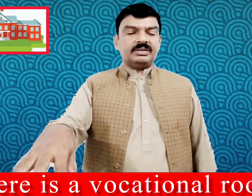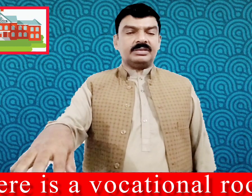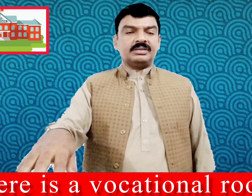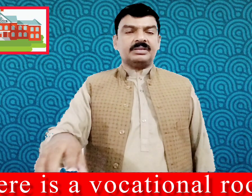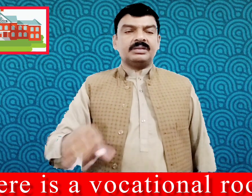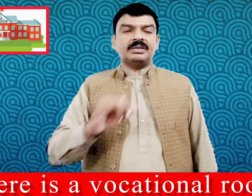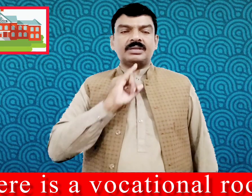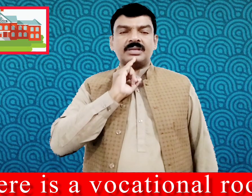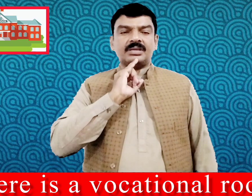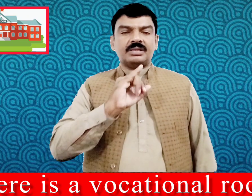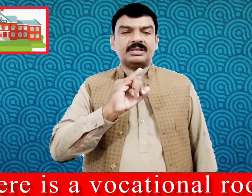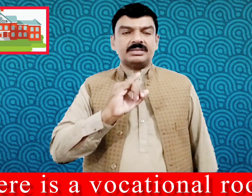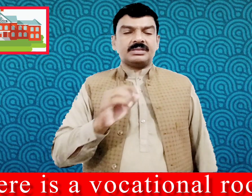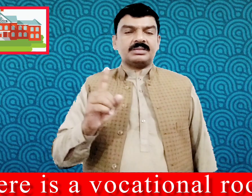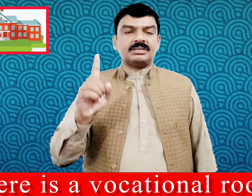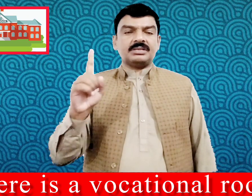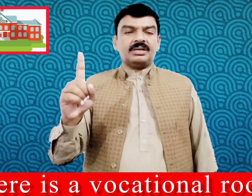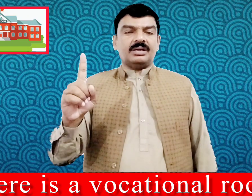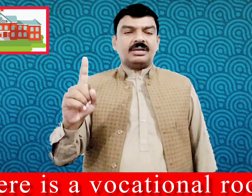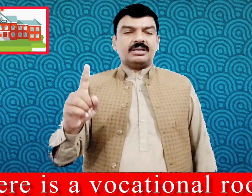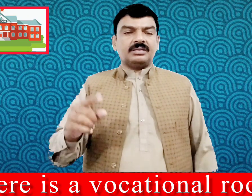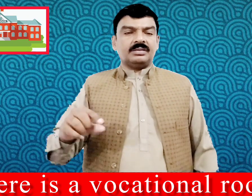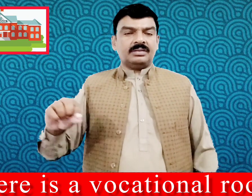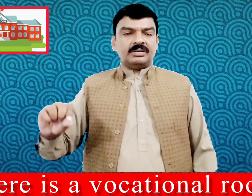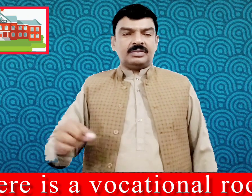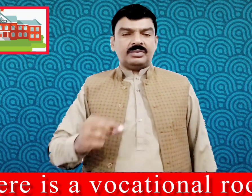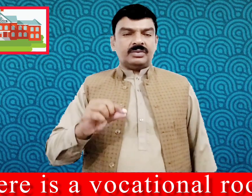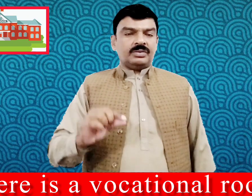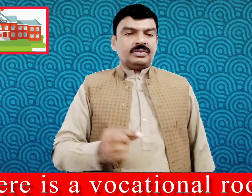There is a